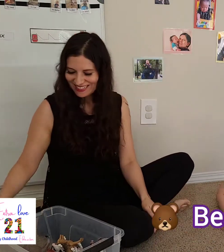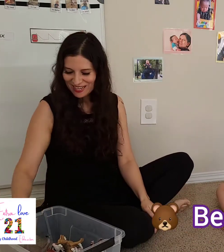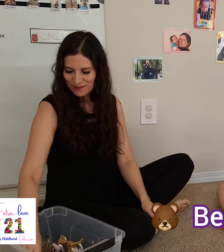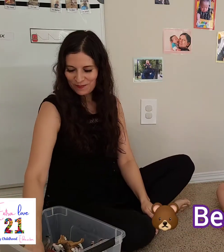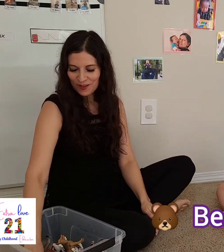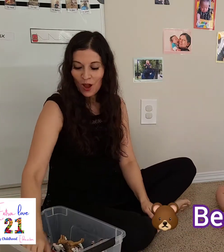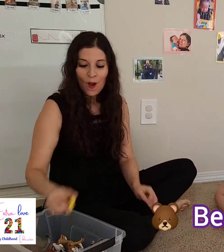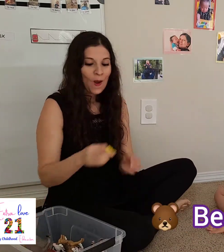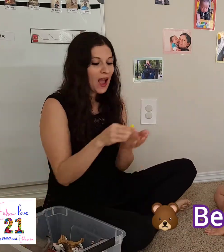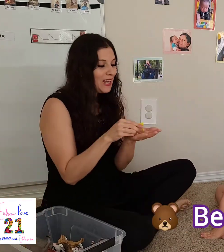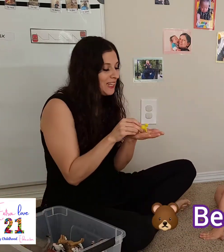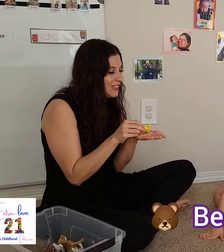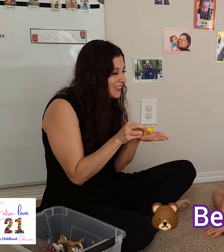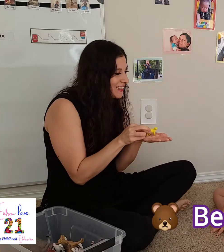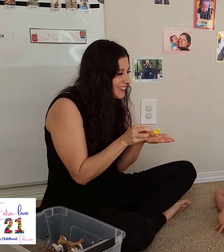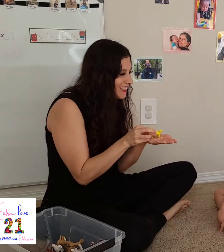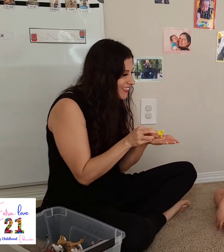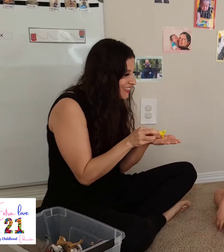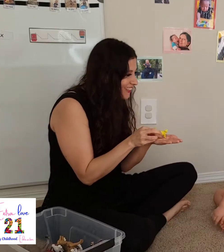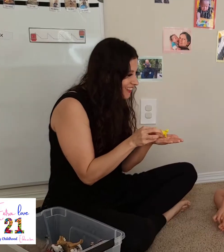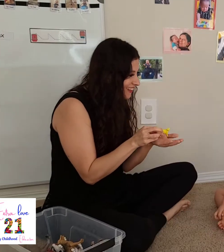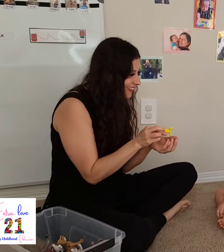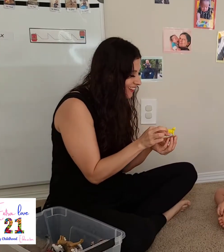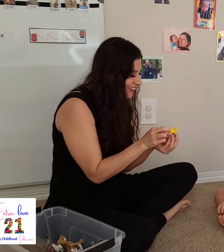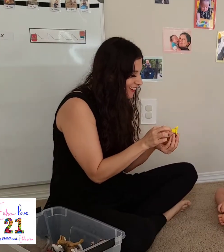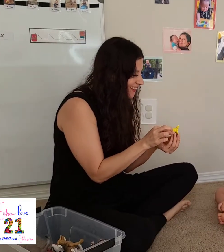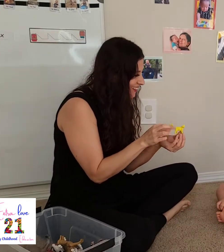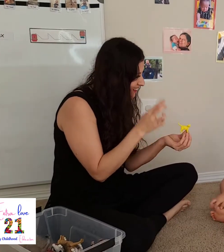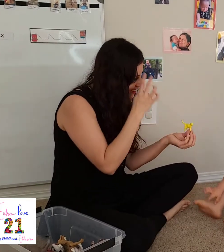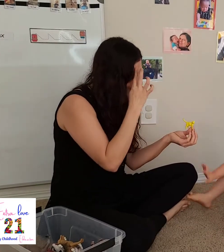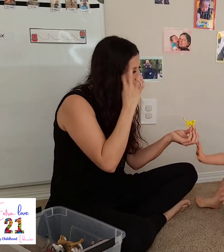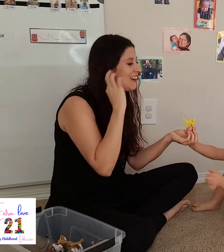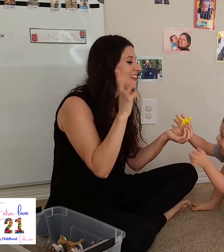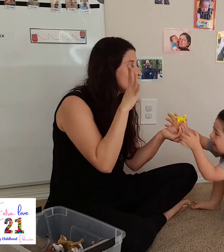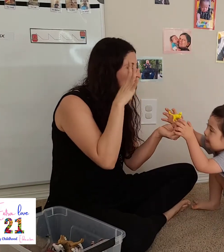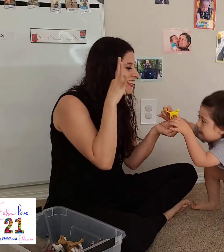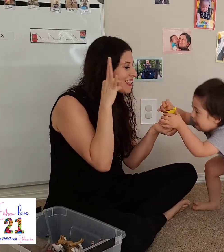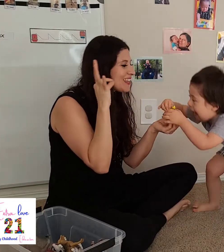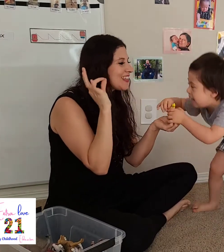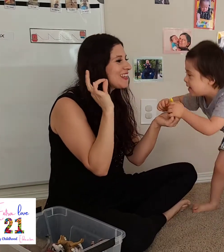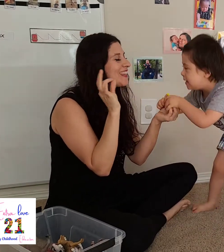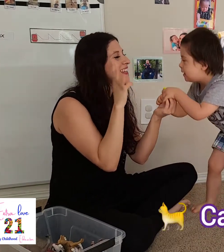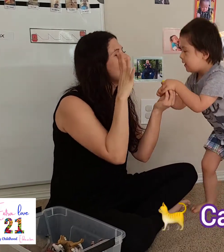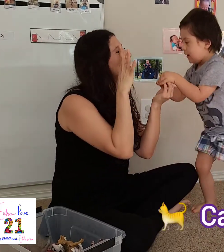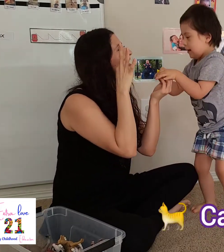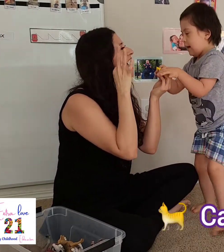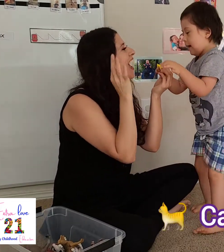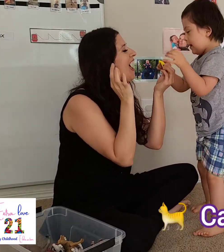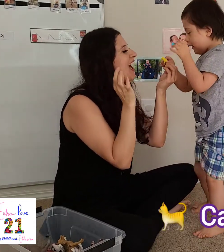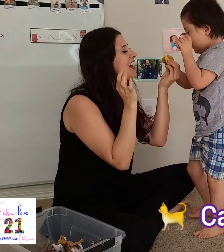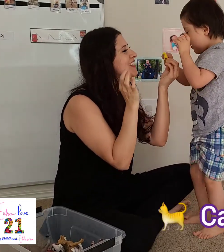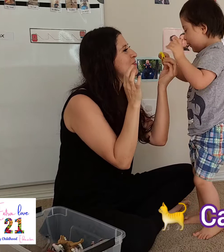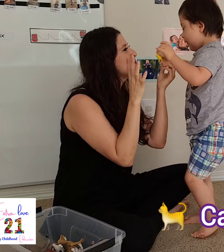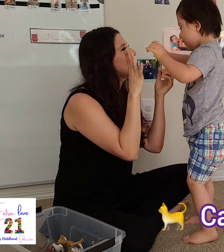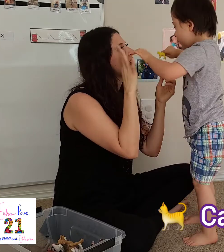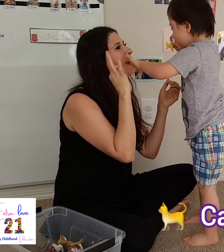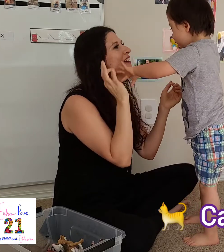A little... More. A little... Cat. Meow.